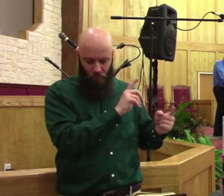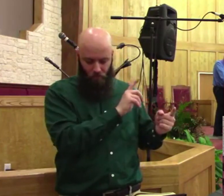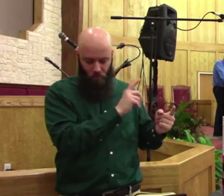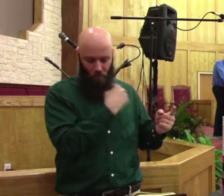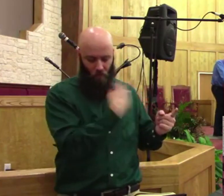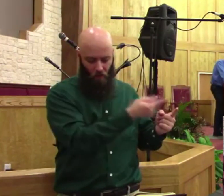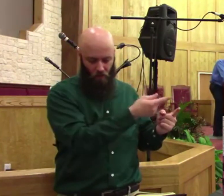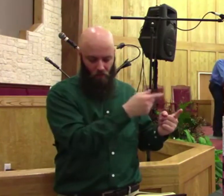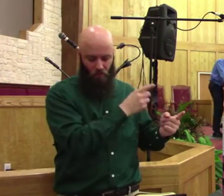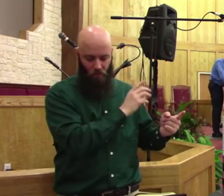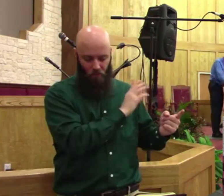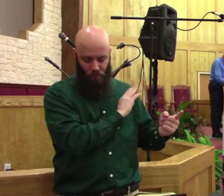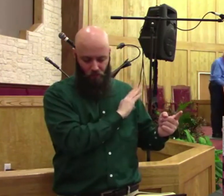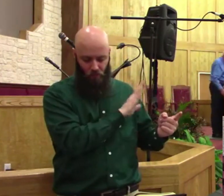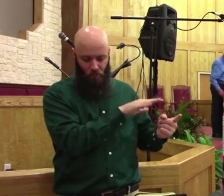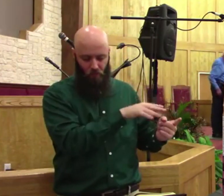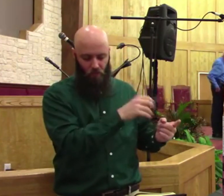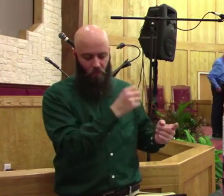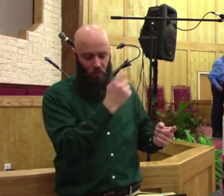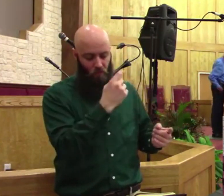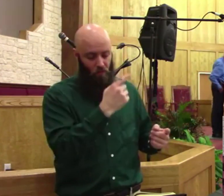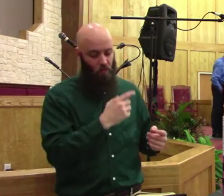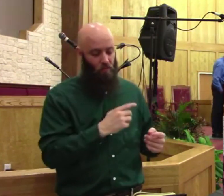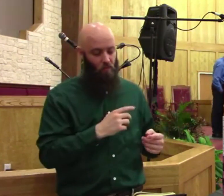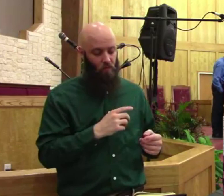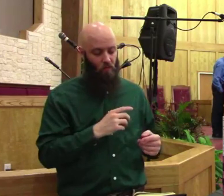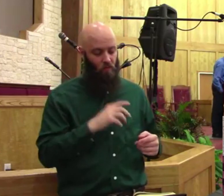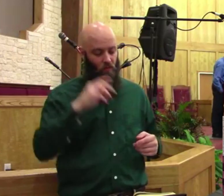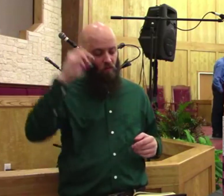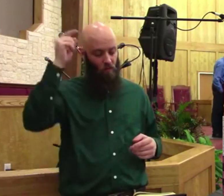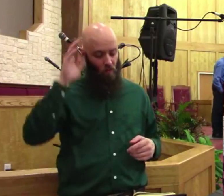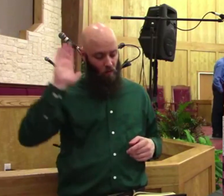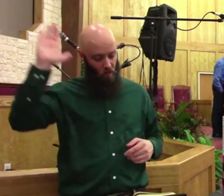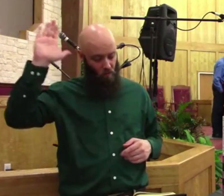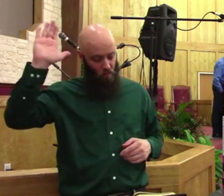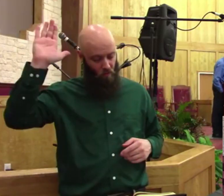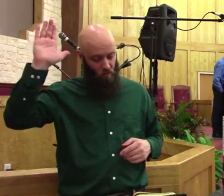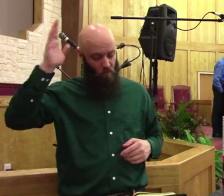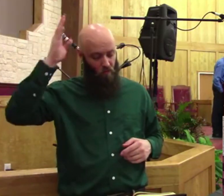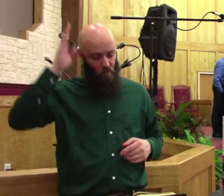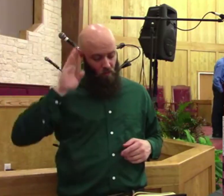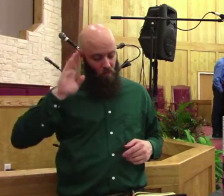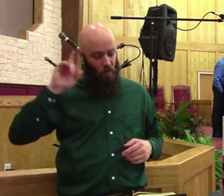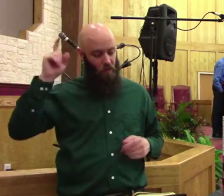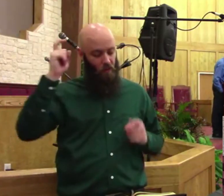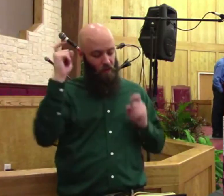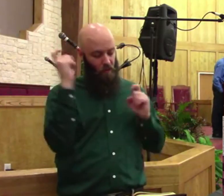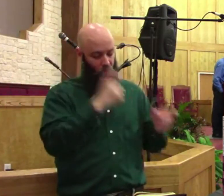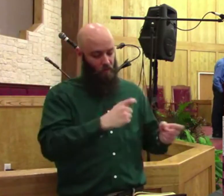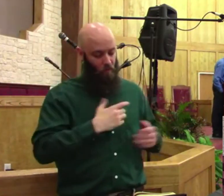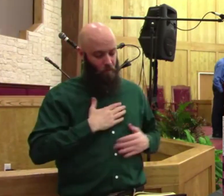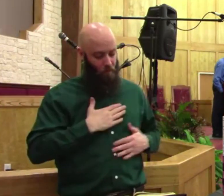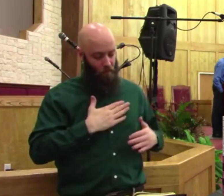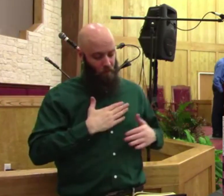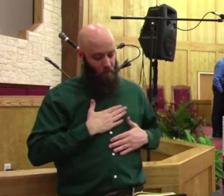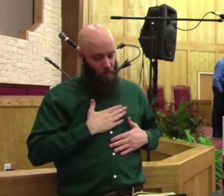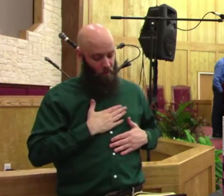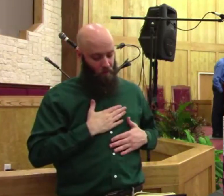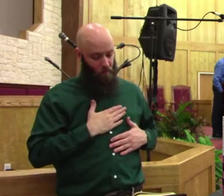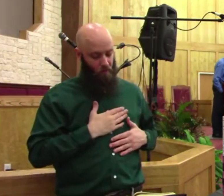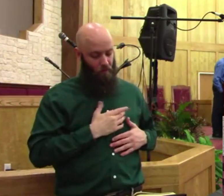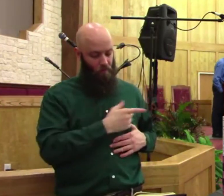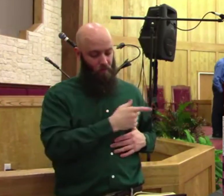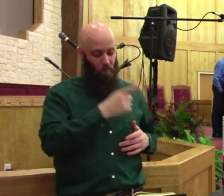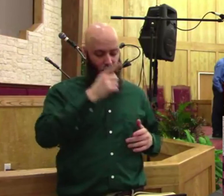Belshazzar, and then from his presence, from the presence of God, the one whose breath, who gives you the breath you have to dishonor